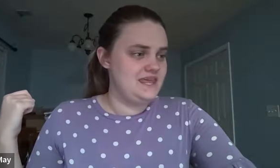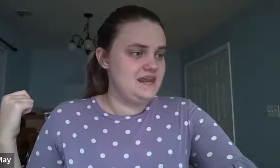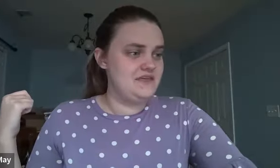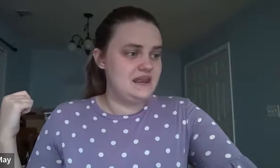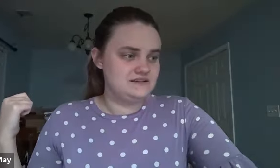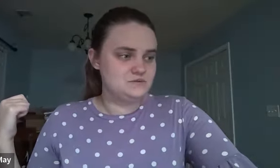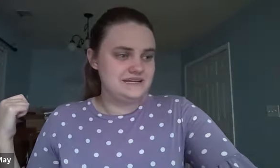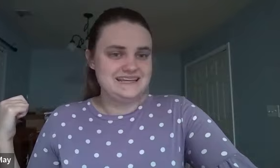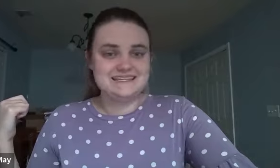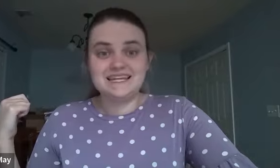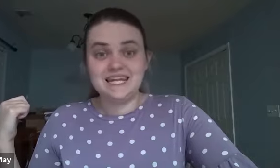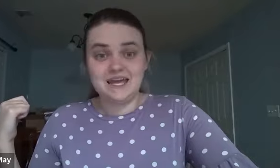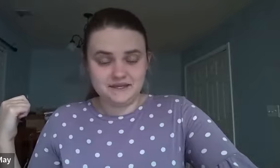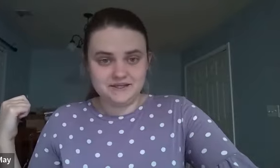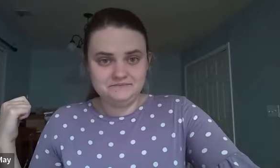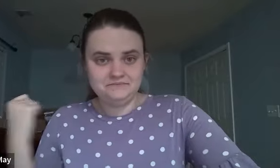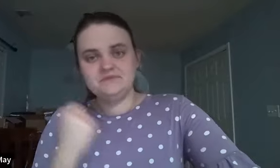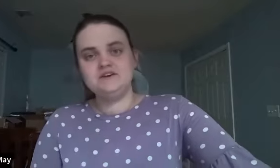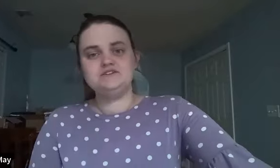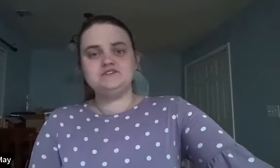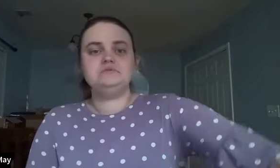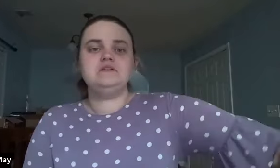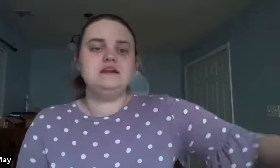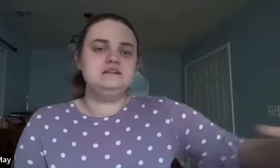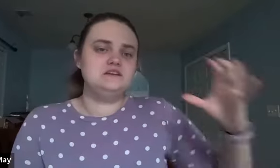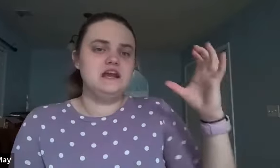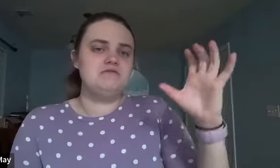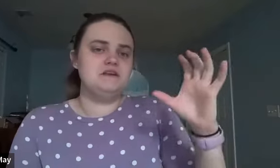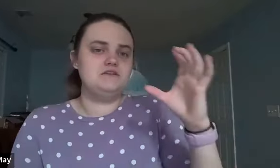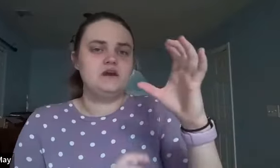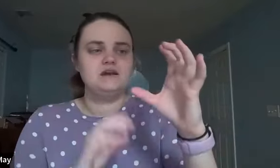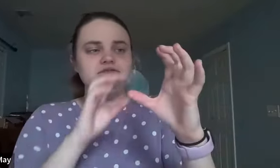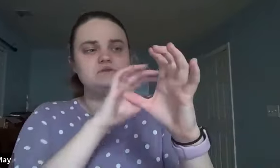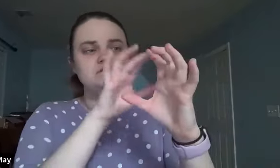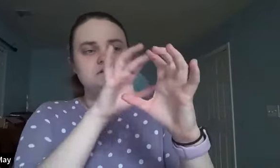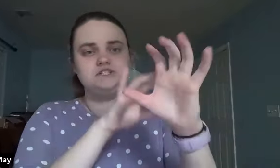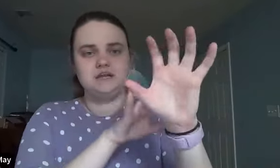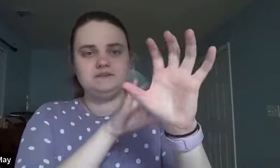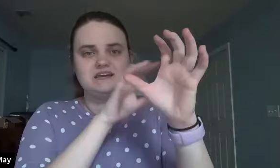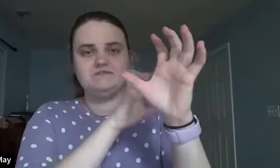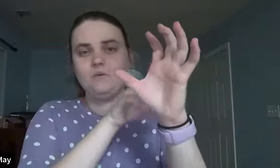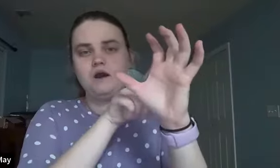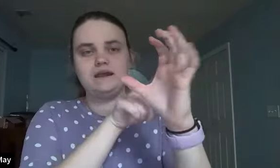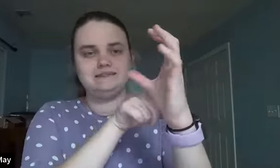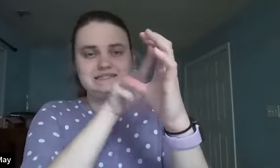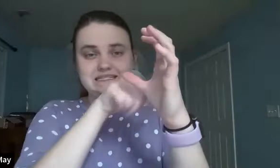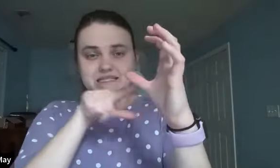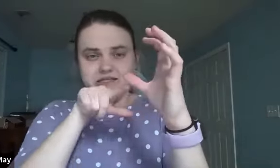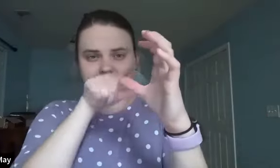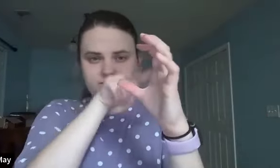the next one is lion. So lion's going to have another kind of sort of shape. It's kind of a wide C.